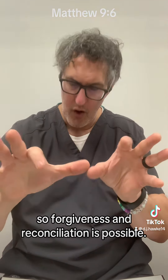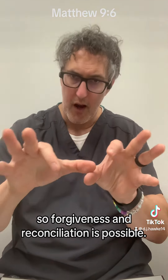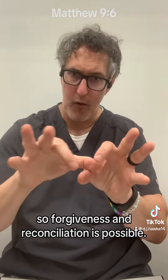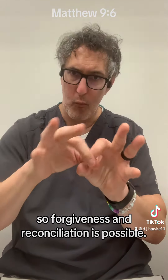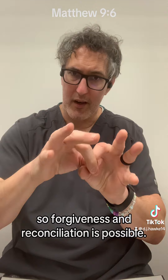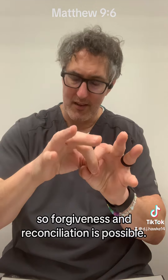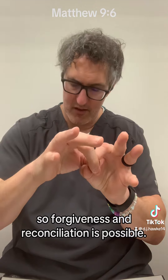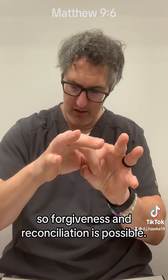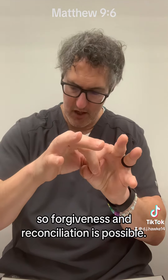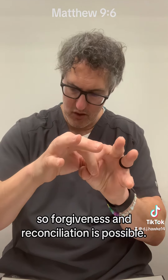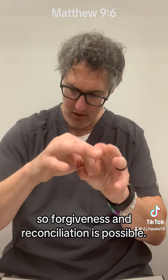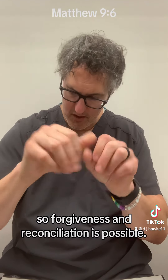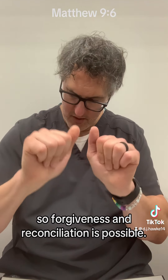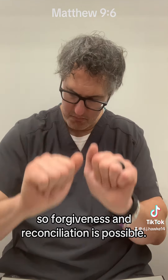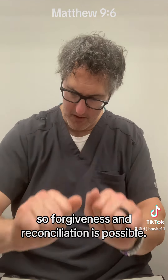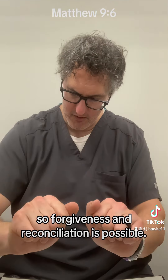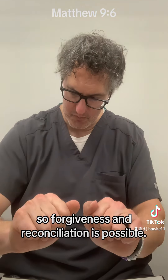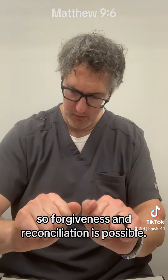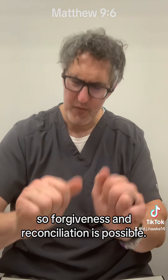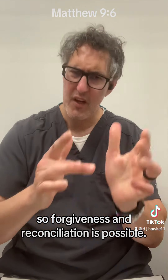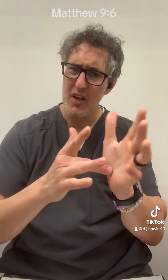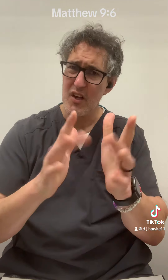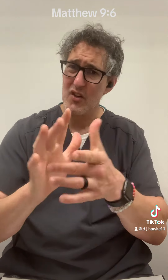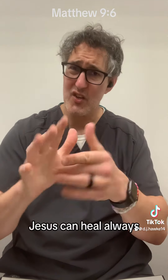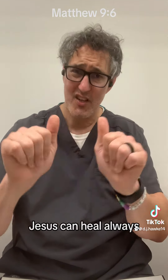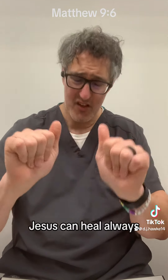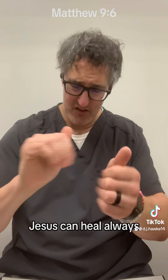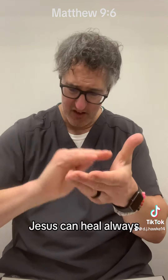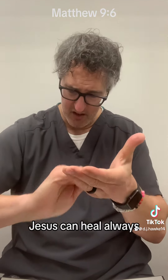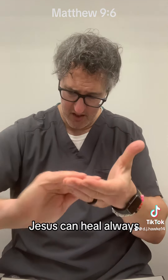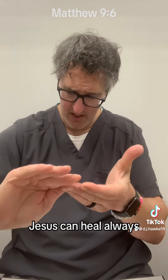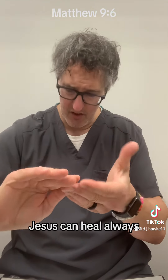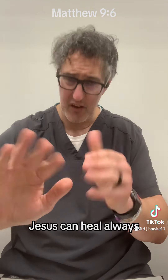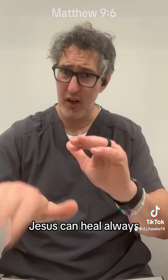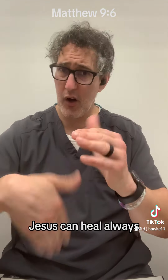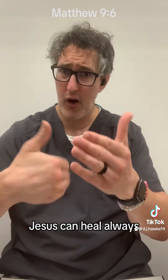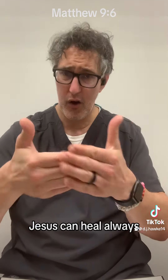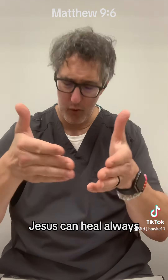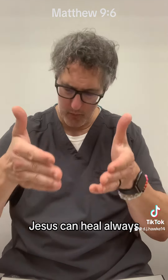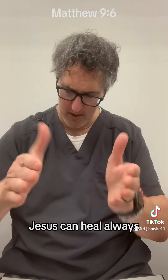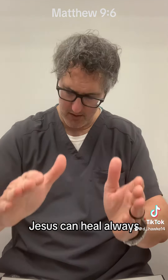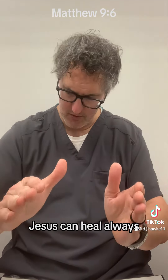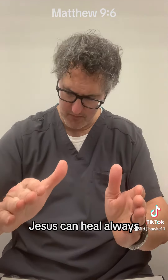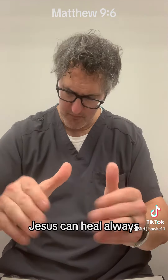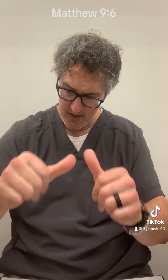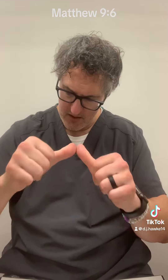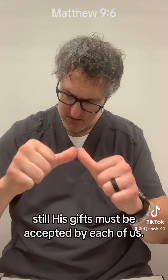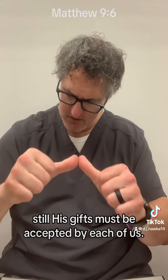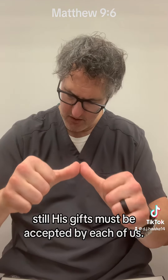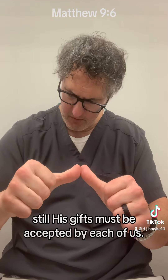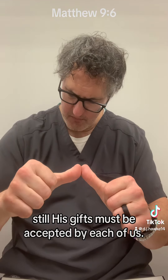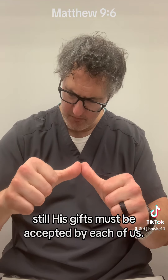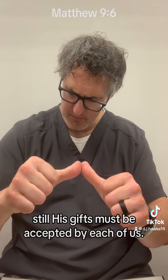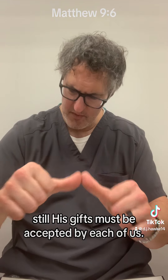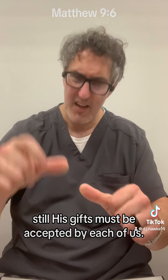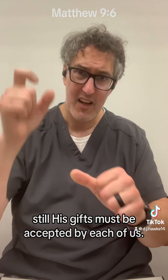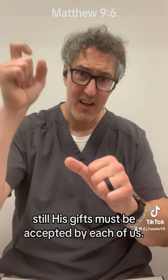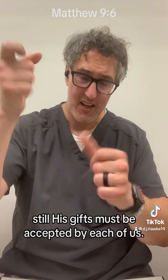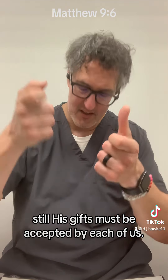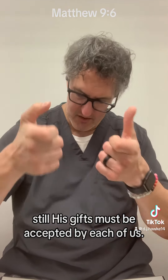and reconciliation is possible. Jesus can heal in all ways. Still, his